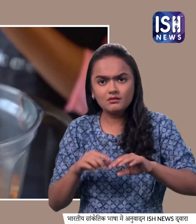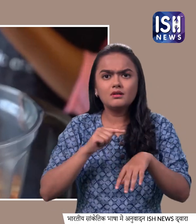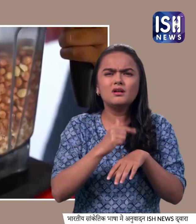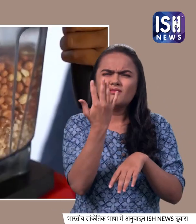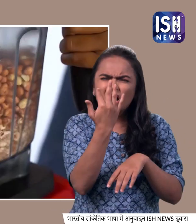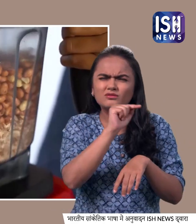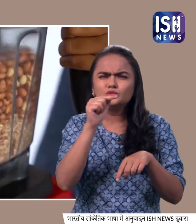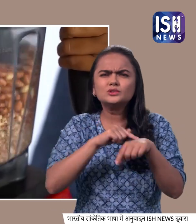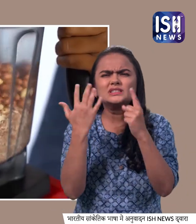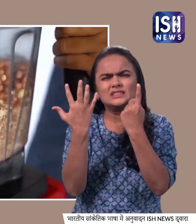for 5-6 minutes.